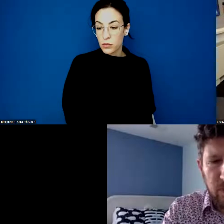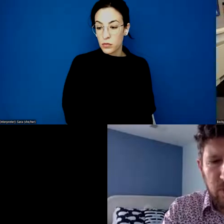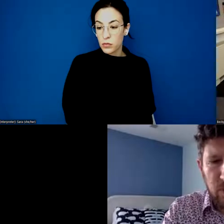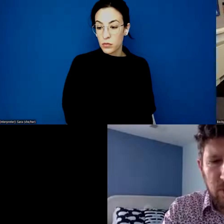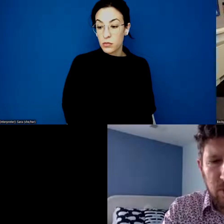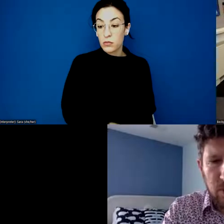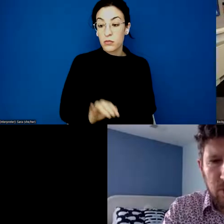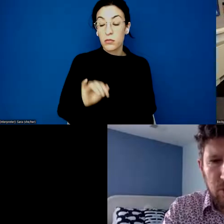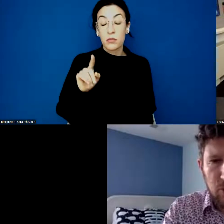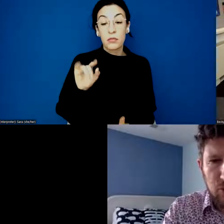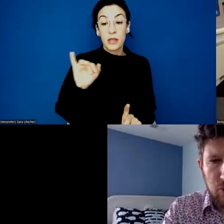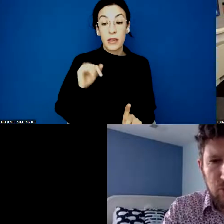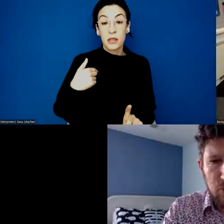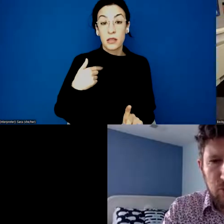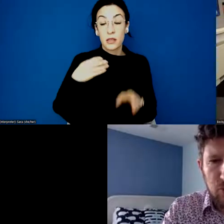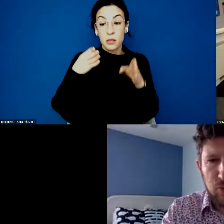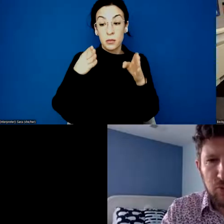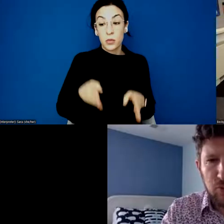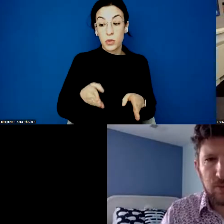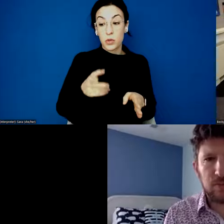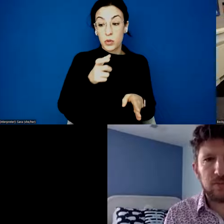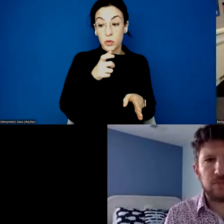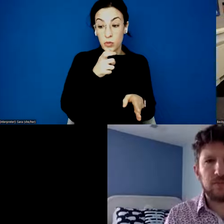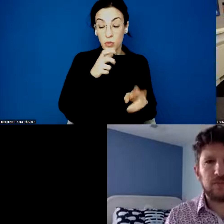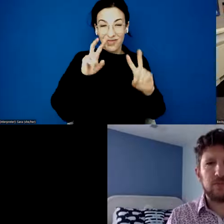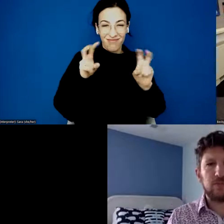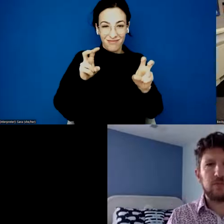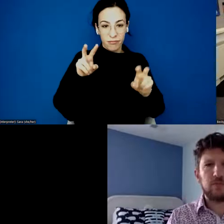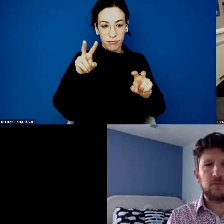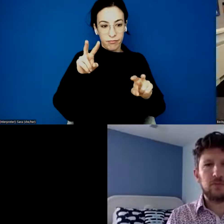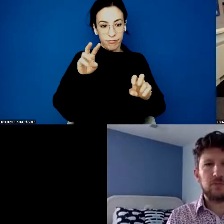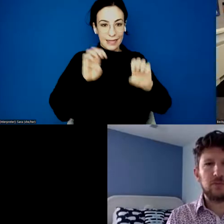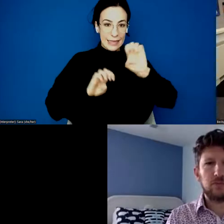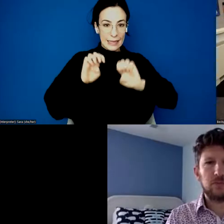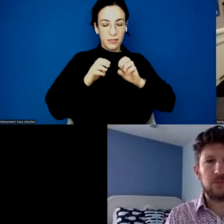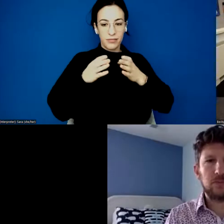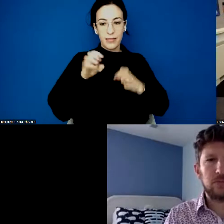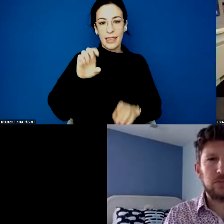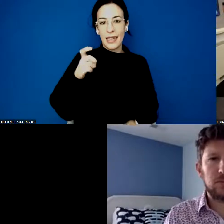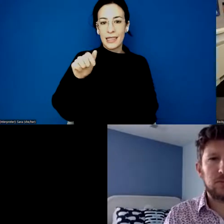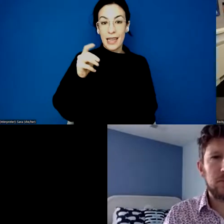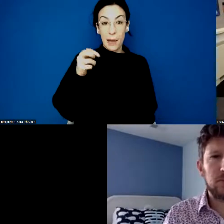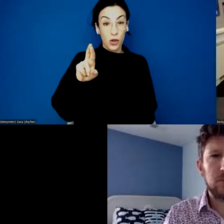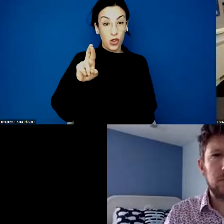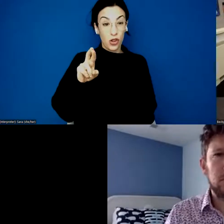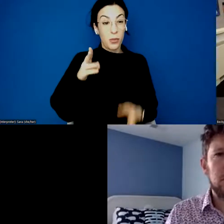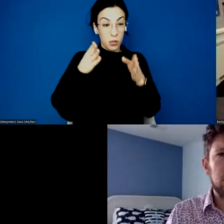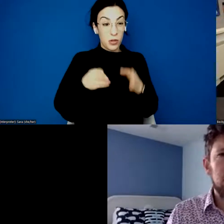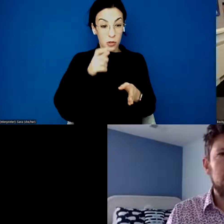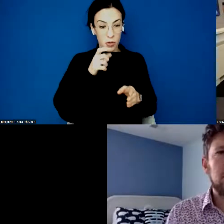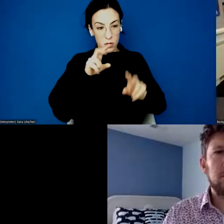As the person who is the examiner only needs to be just using gestures or pantomime.